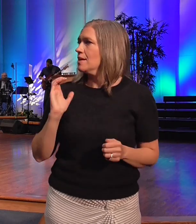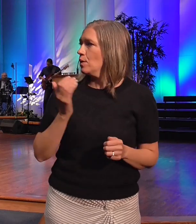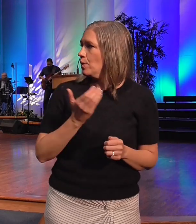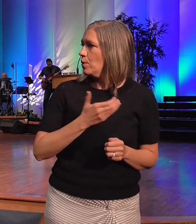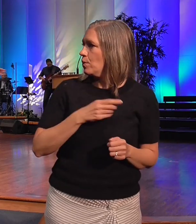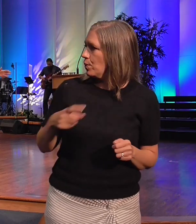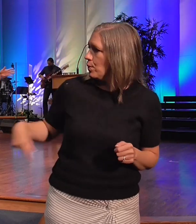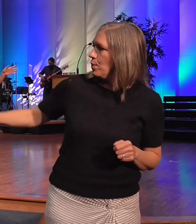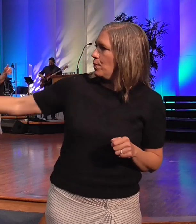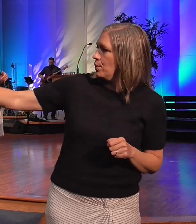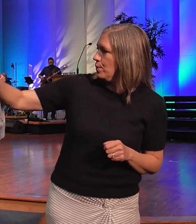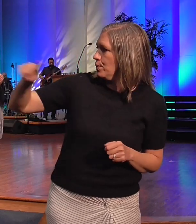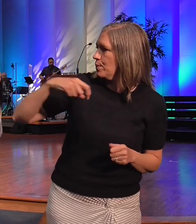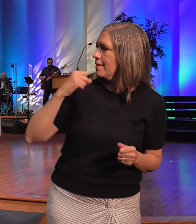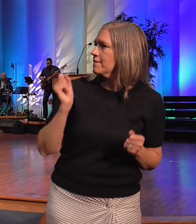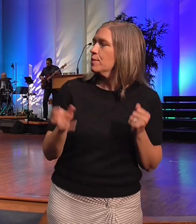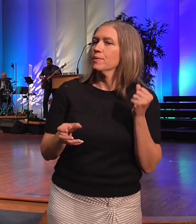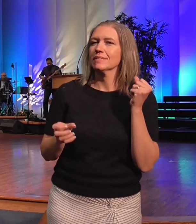our